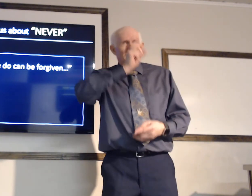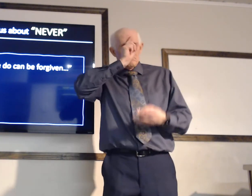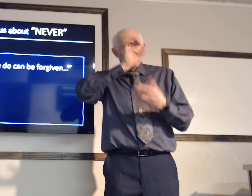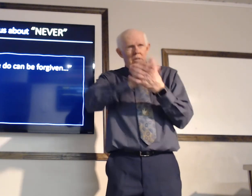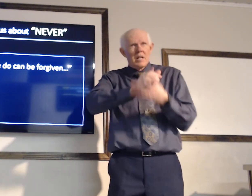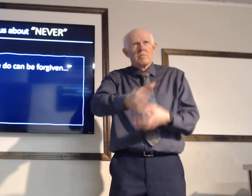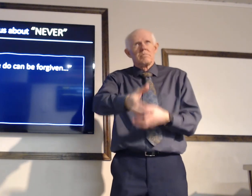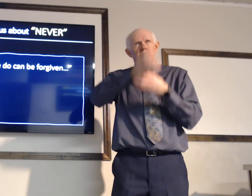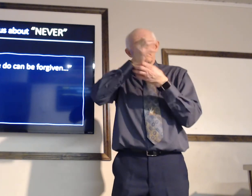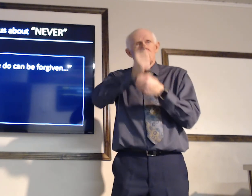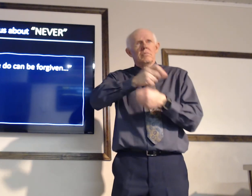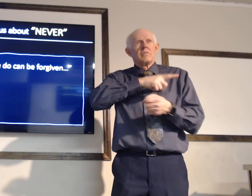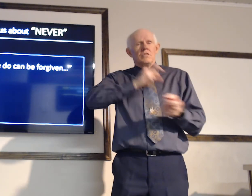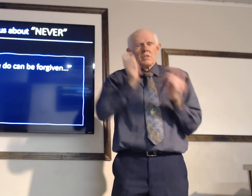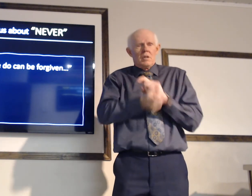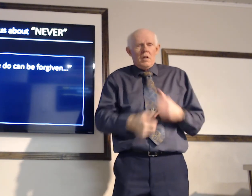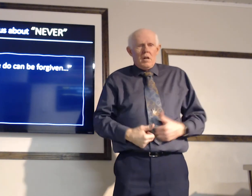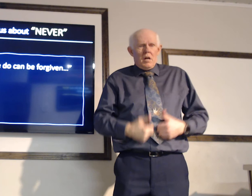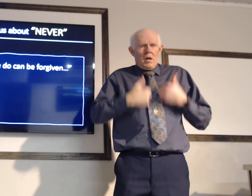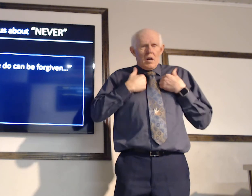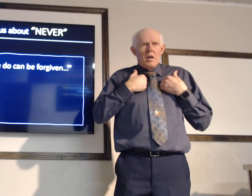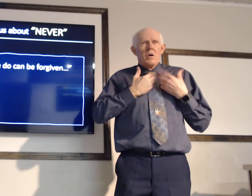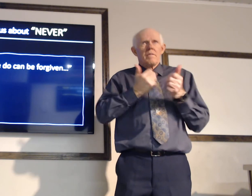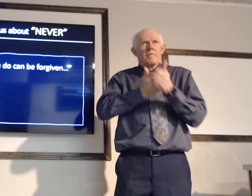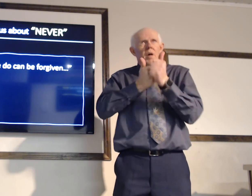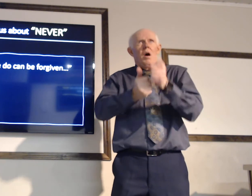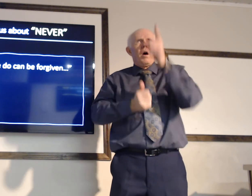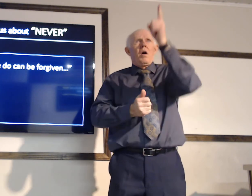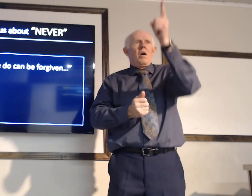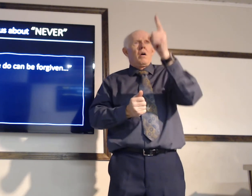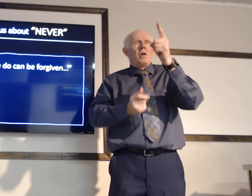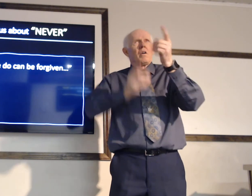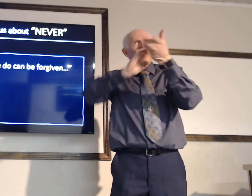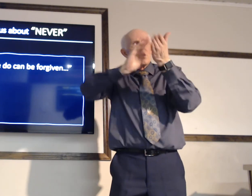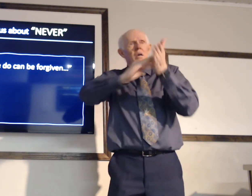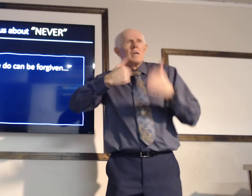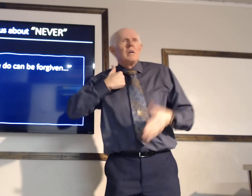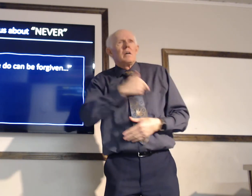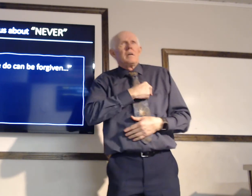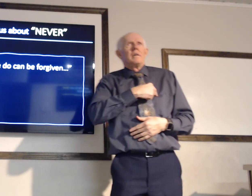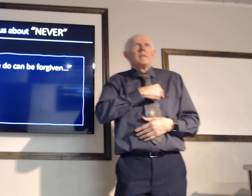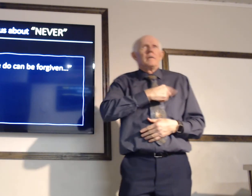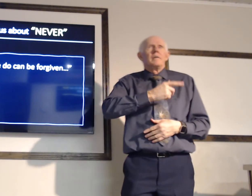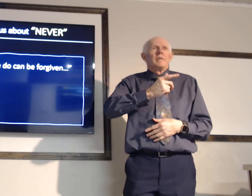us who believe and trust God and change our lives and follow Him. He can forgive